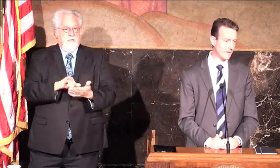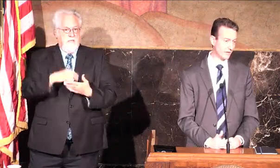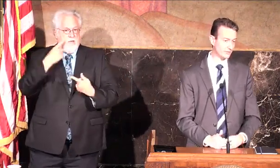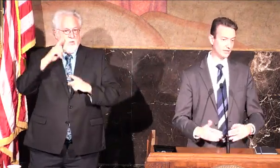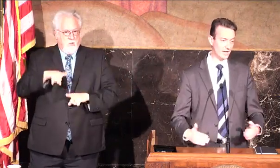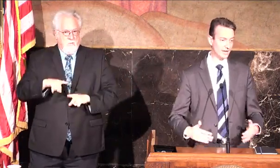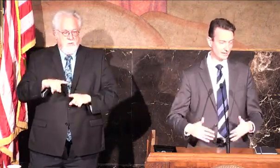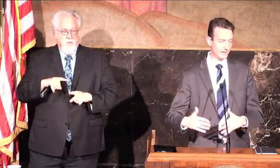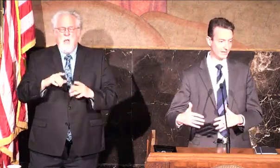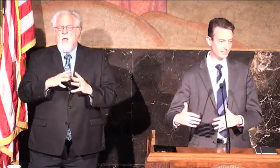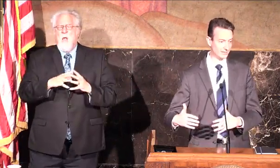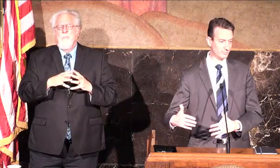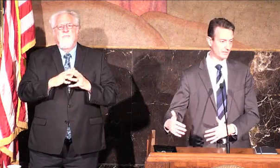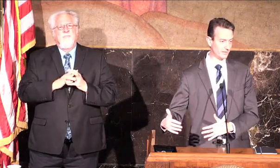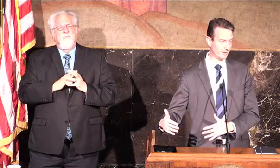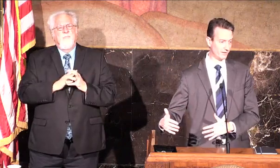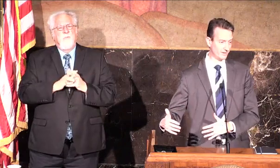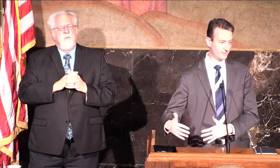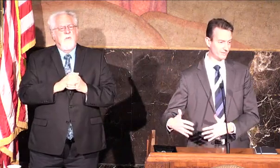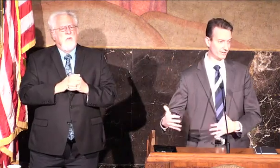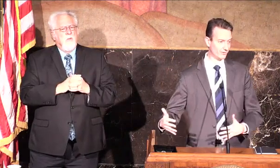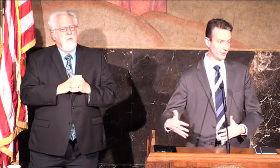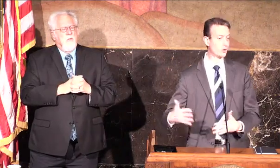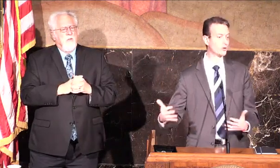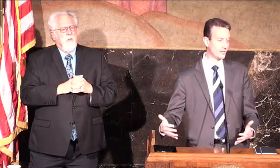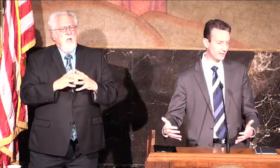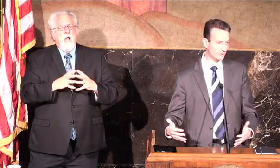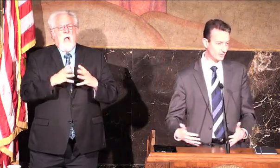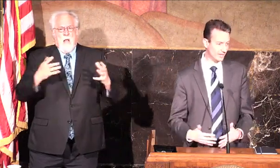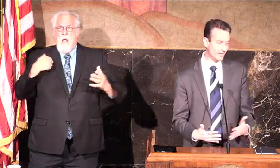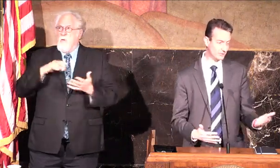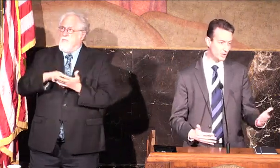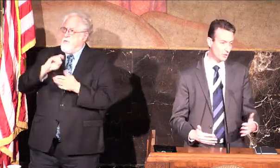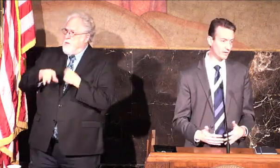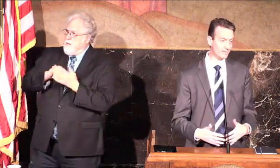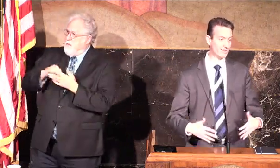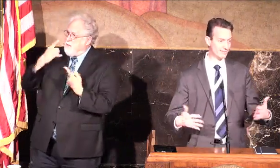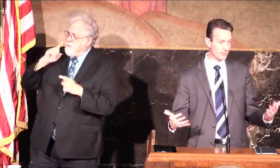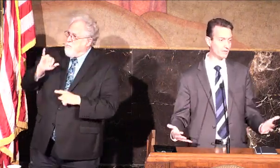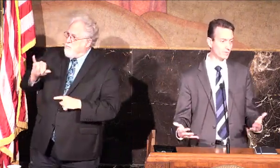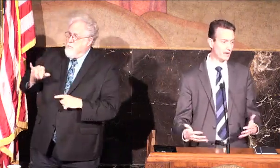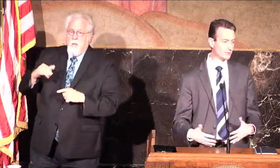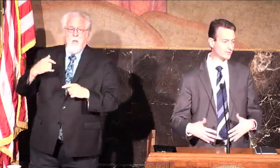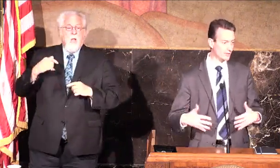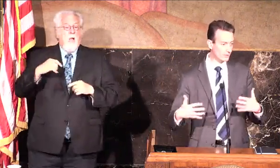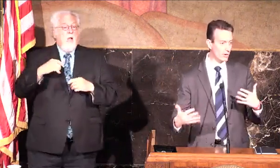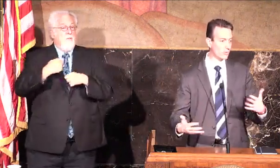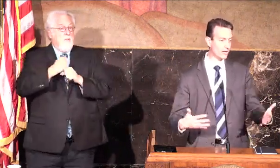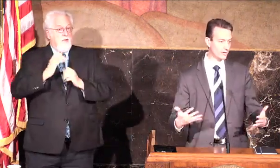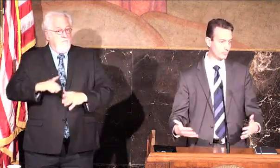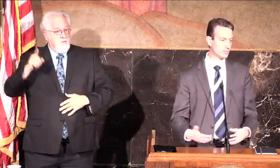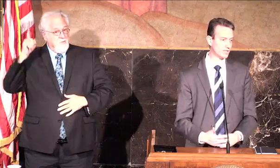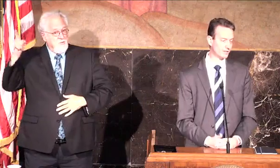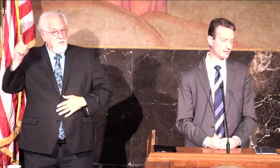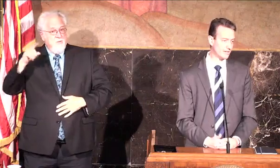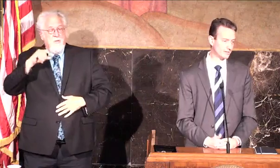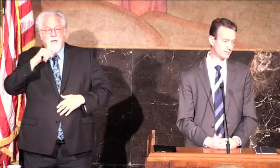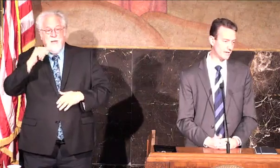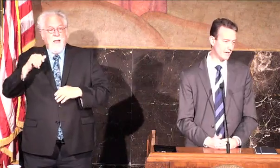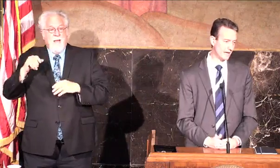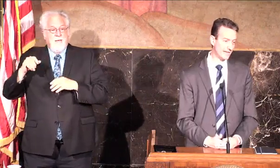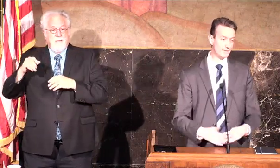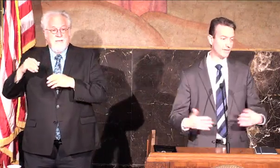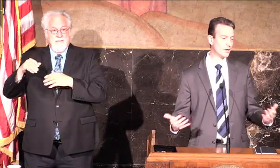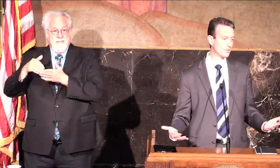agreement. There's a lot to be learned about that agreement. Again, as you noted, the manufacturers there not quite yet pushing out the